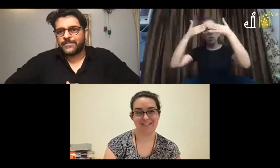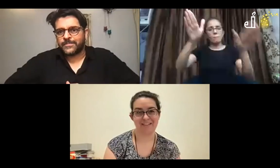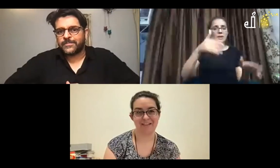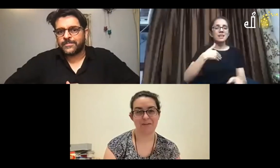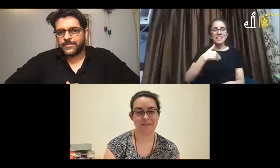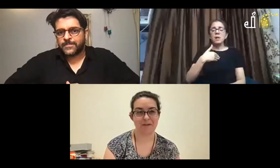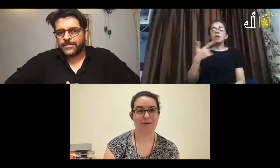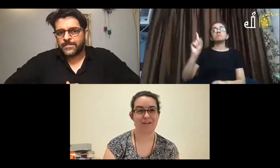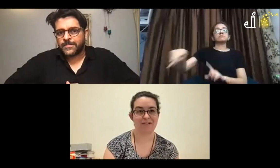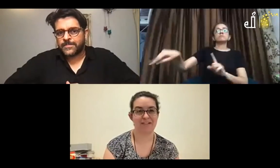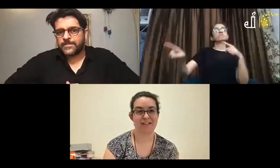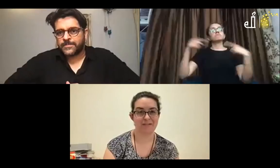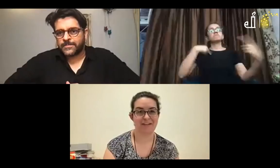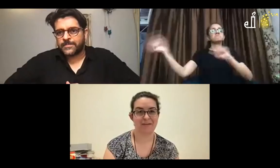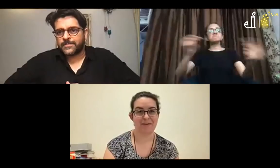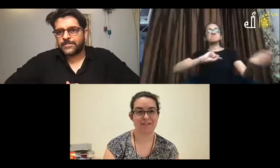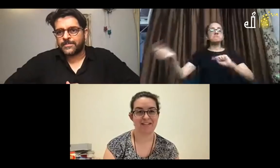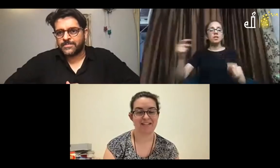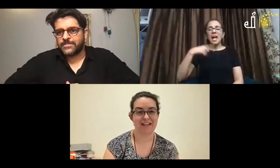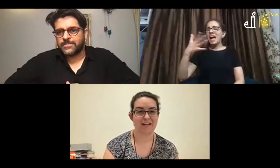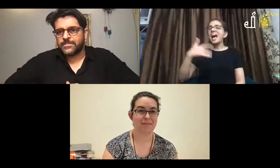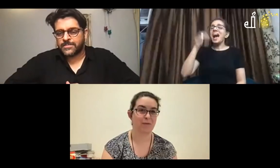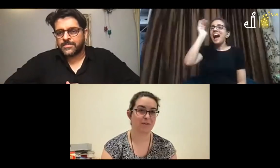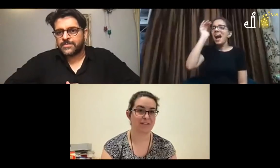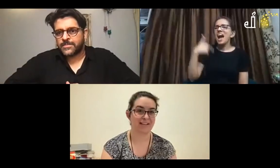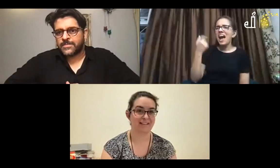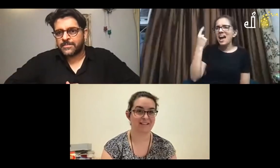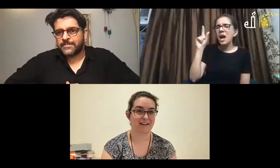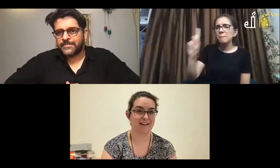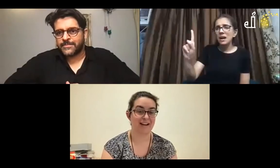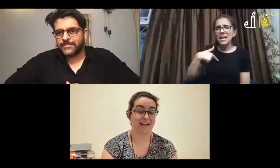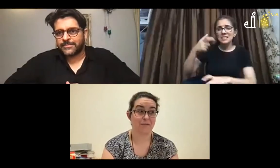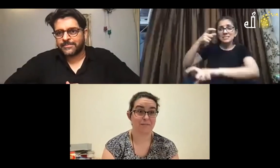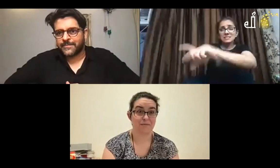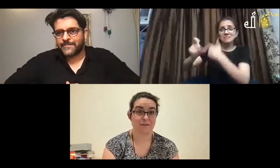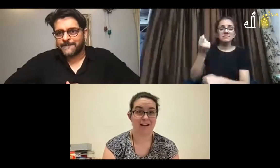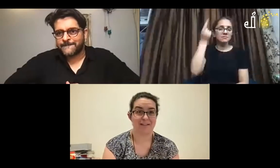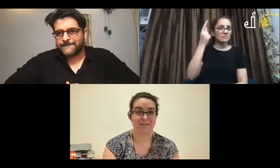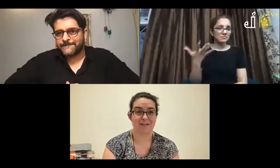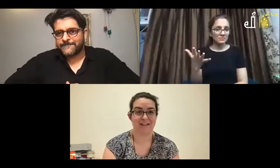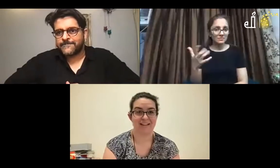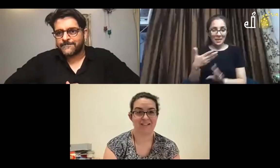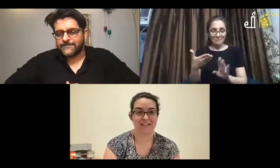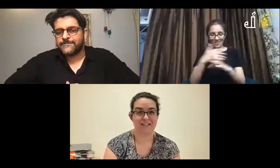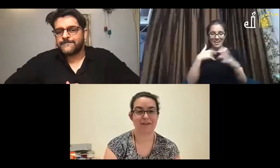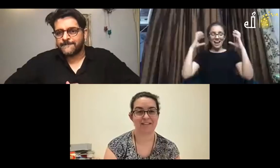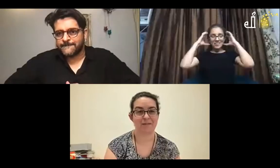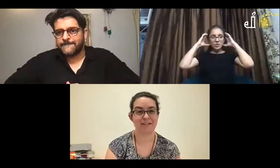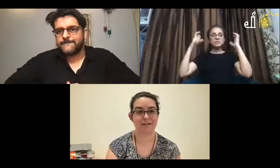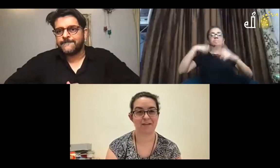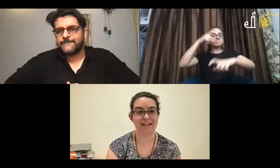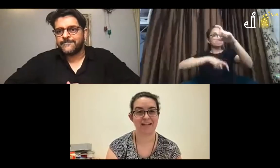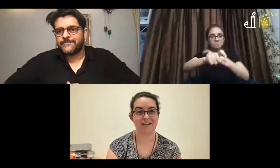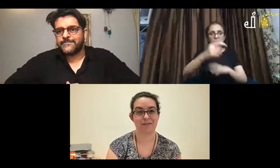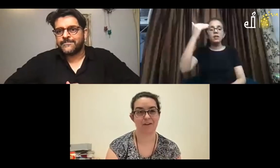past each other. We think we're understanding what the other person is saying, but we're really not. I know that before I became an audiologist, because I